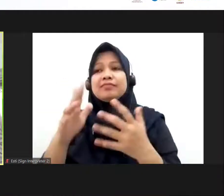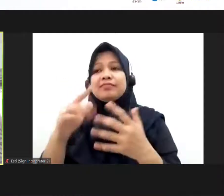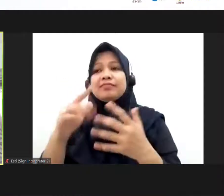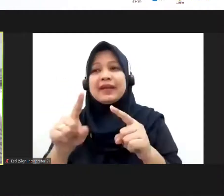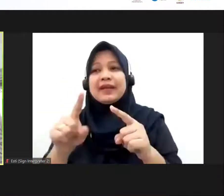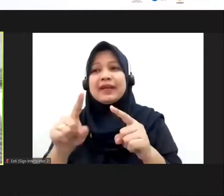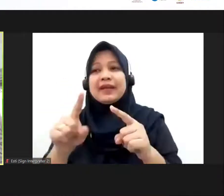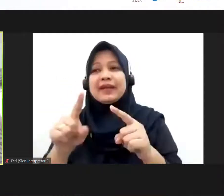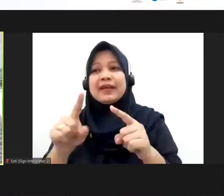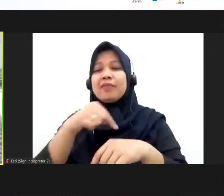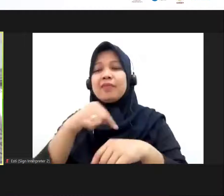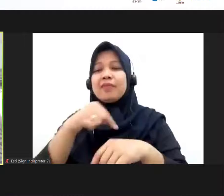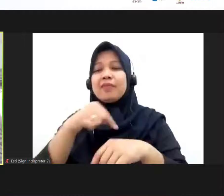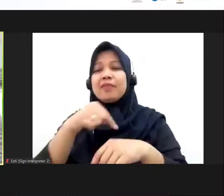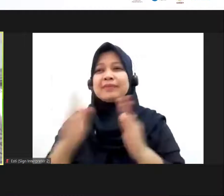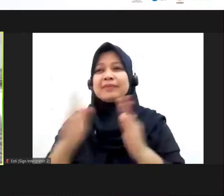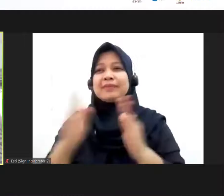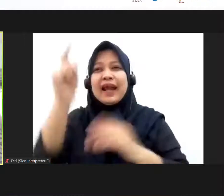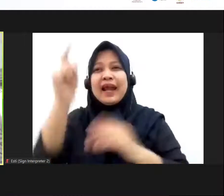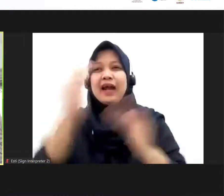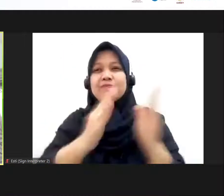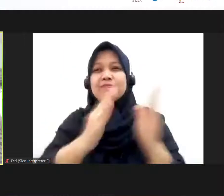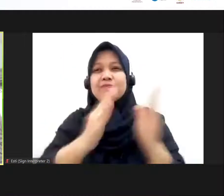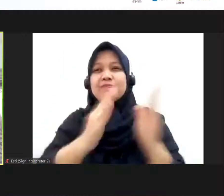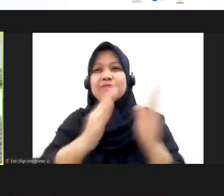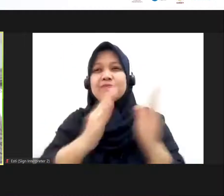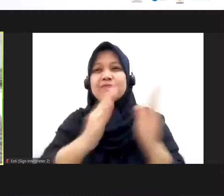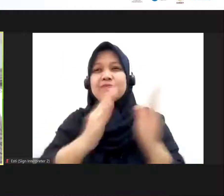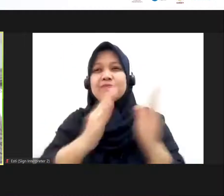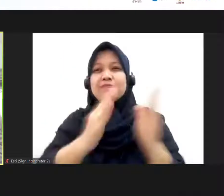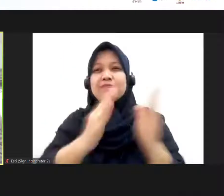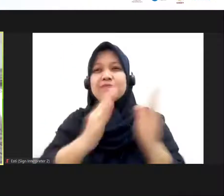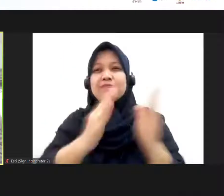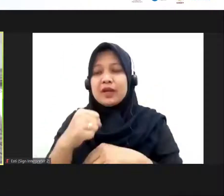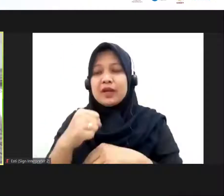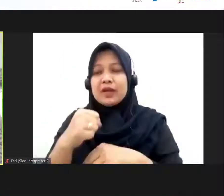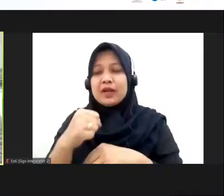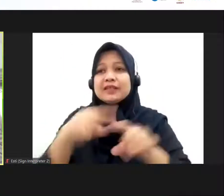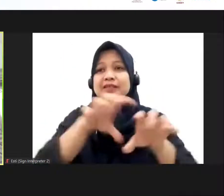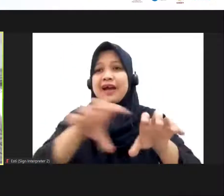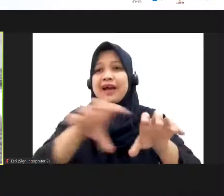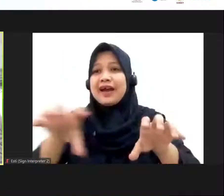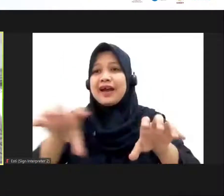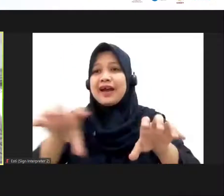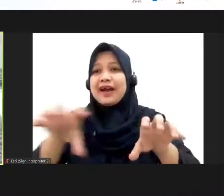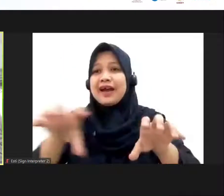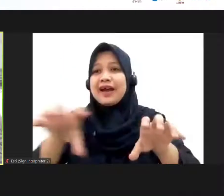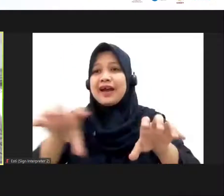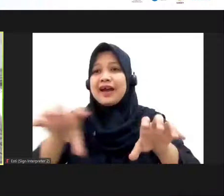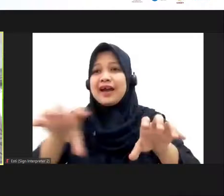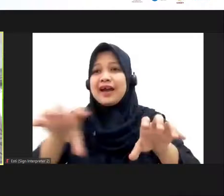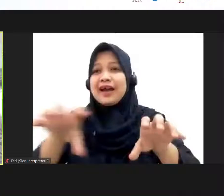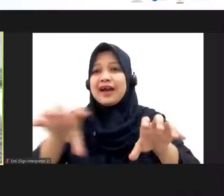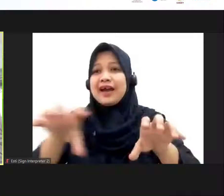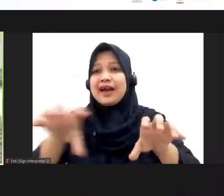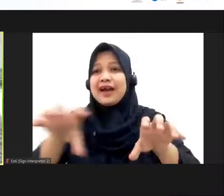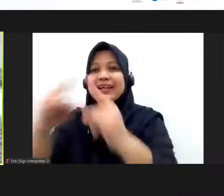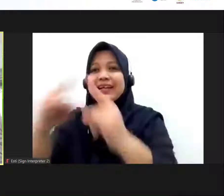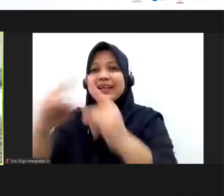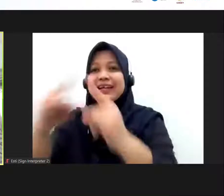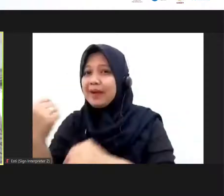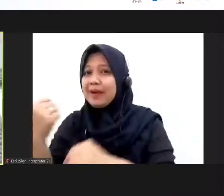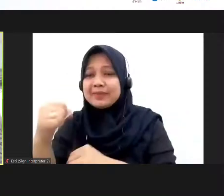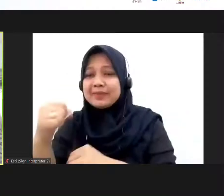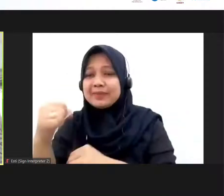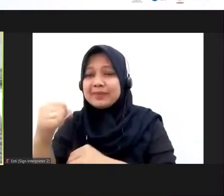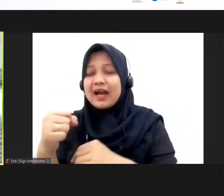manner. Shelter equipment could not be distributed in the camps at that time